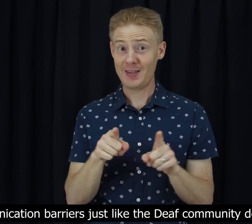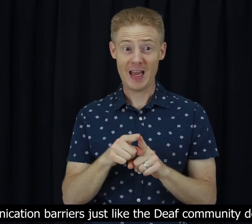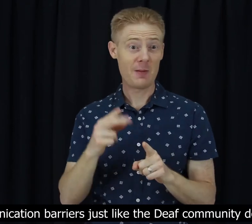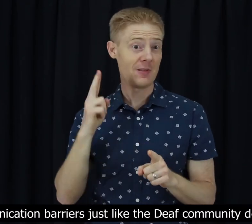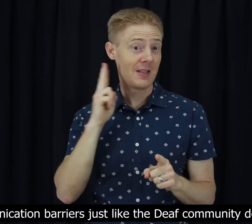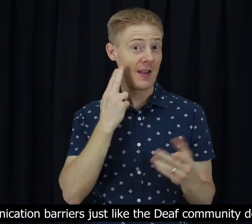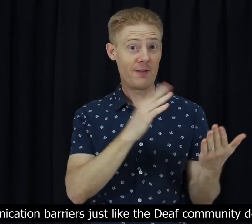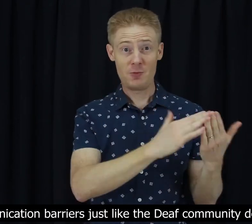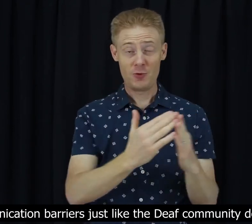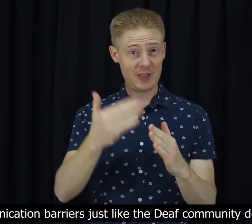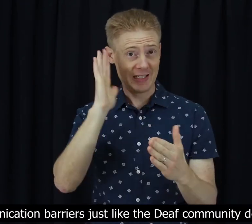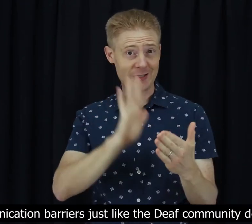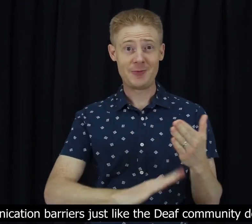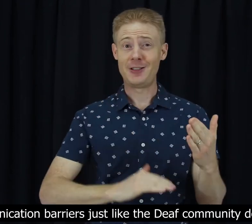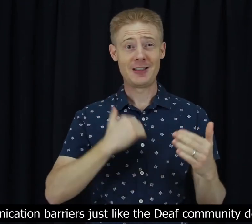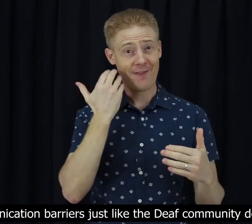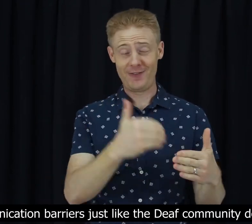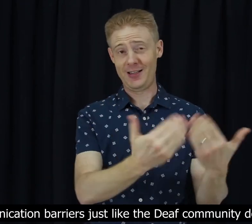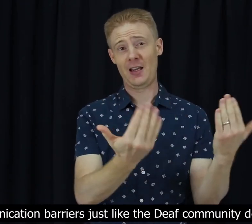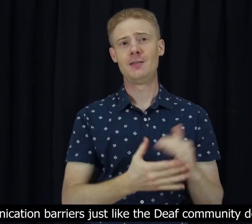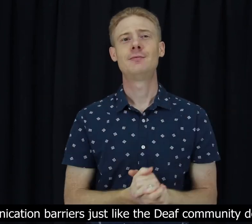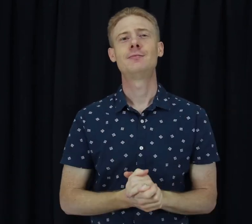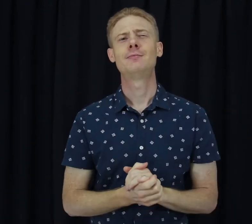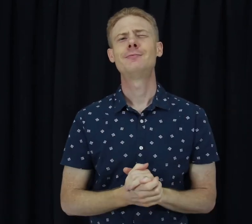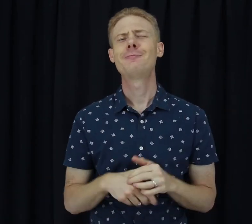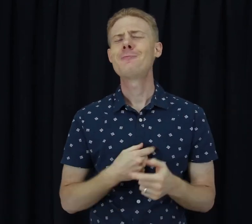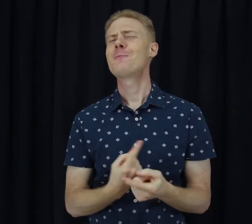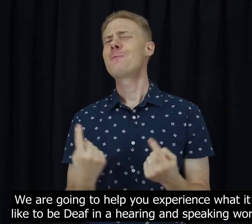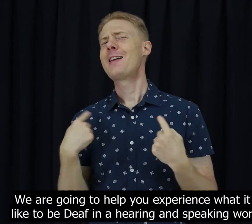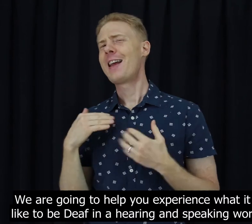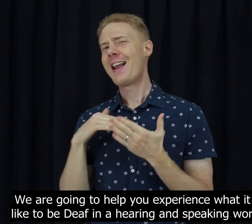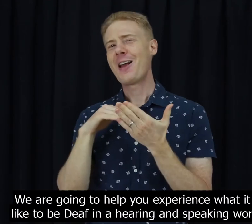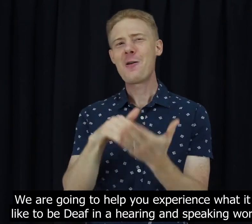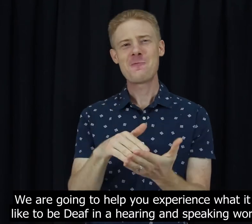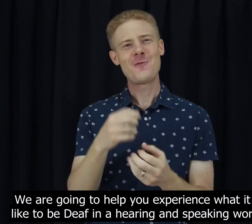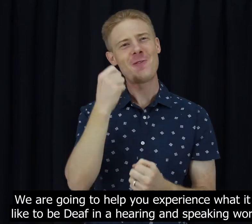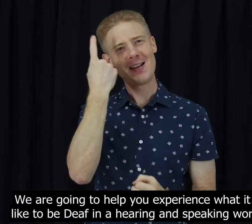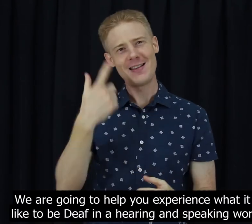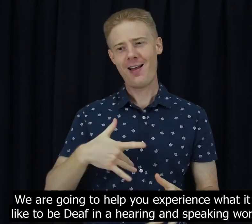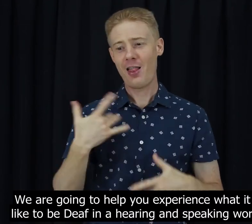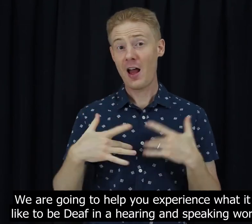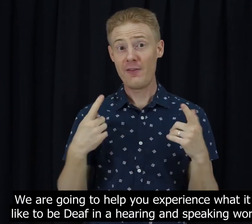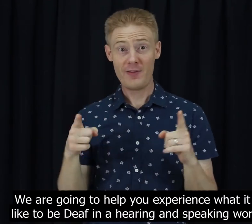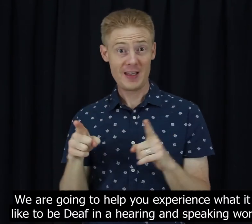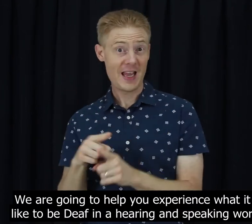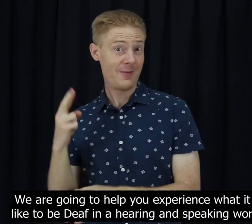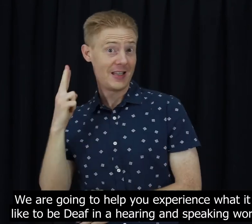like the deaf community do every day. We're going to help you experience what it's like to be deaf